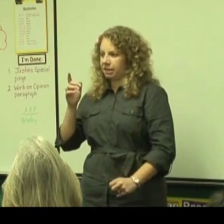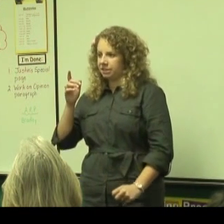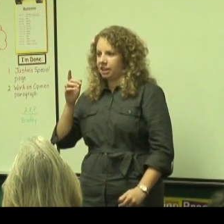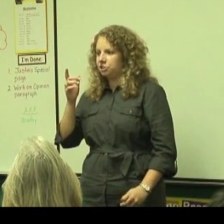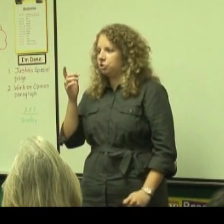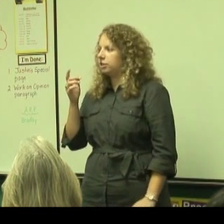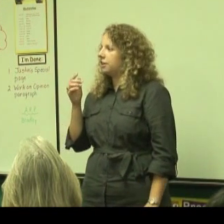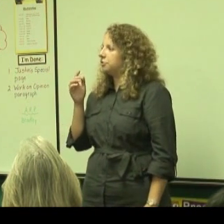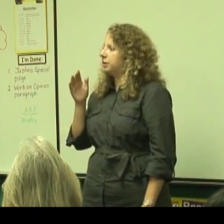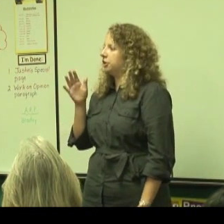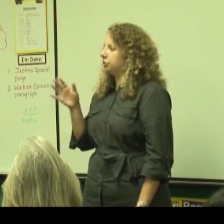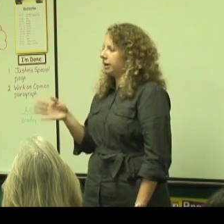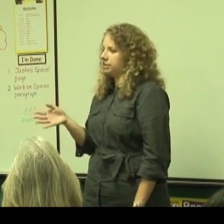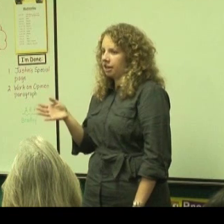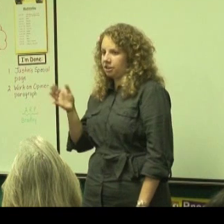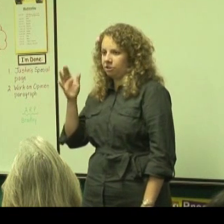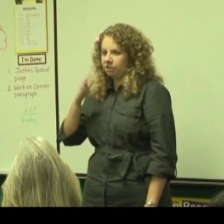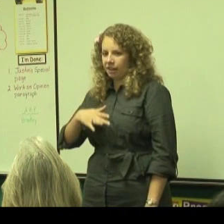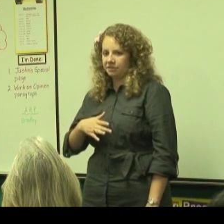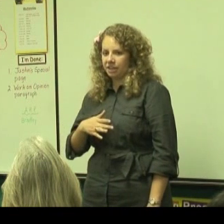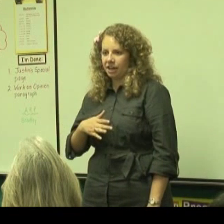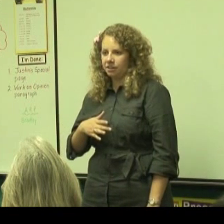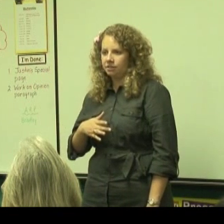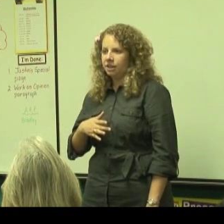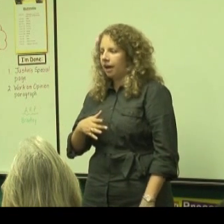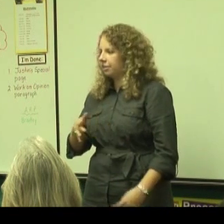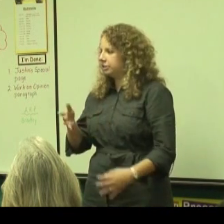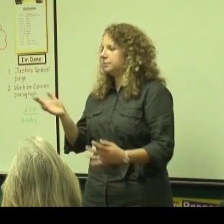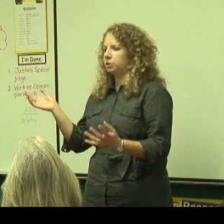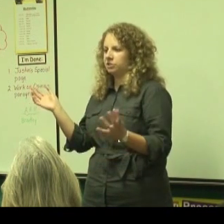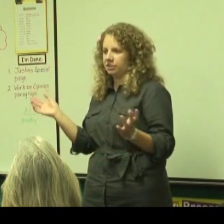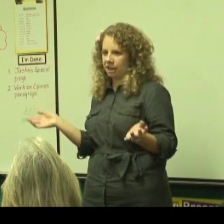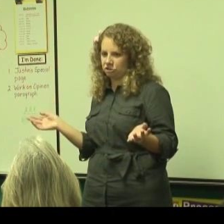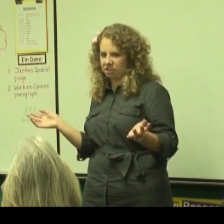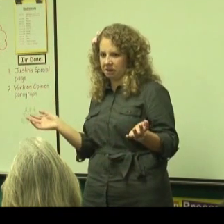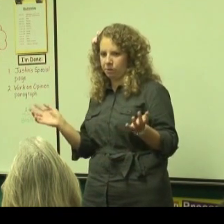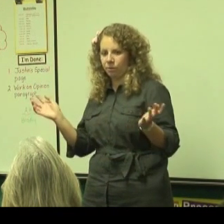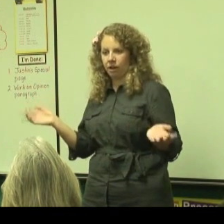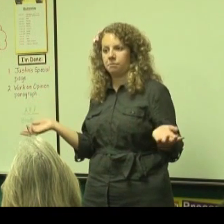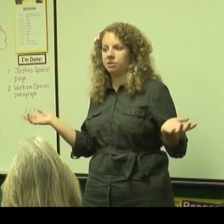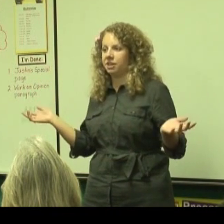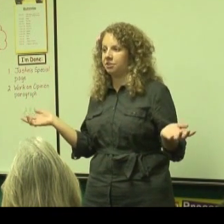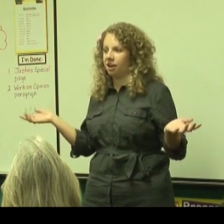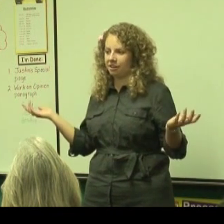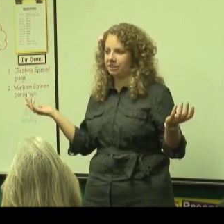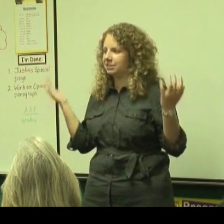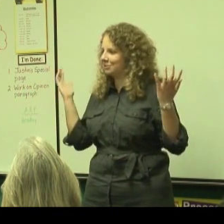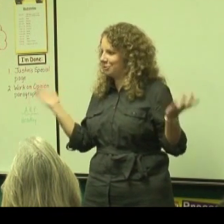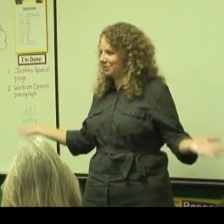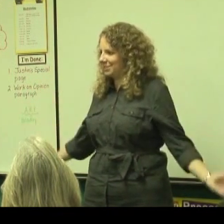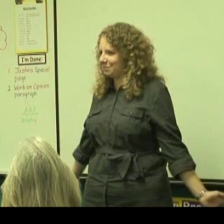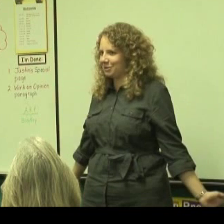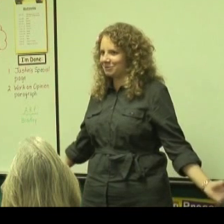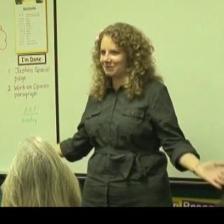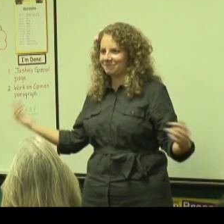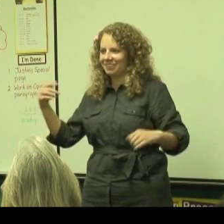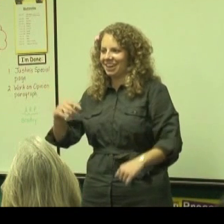a side. So you can either pick your right side or your left side, unless the person is actually there. But we're going to pretend they're not because nobody's up here with me. Okay,